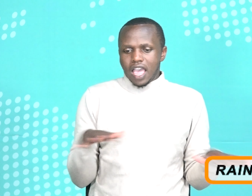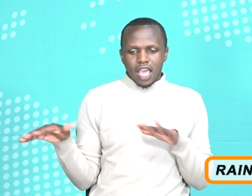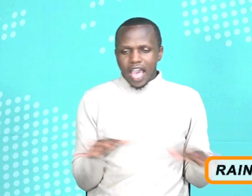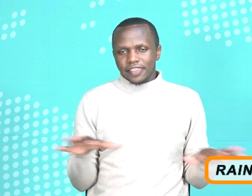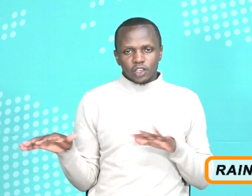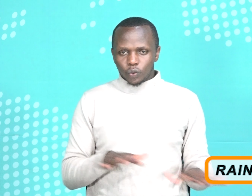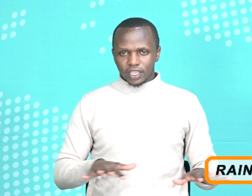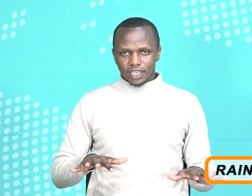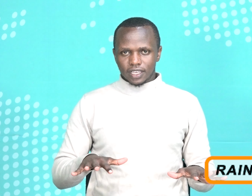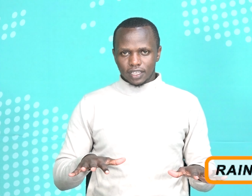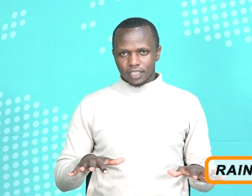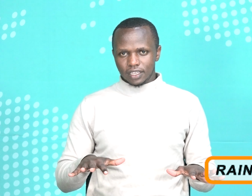earthquake,